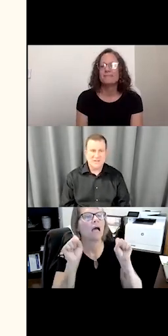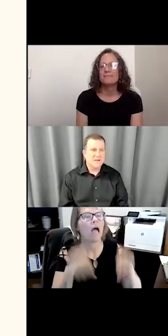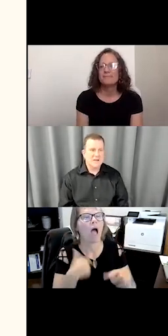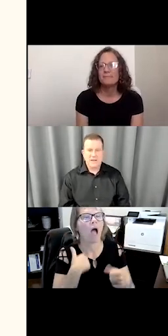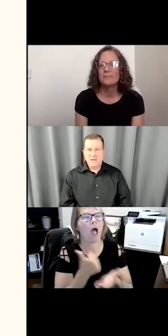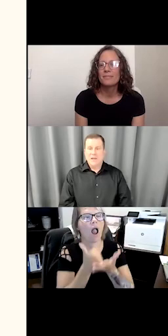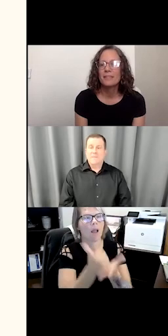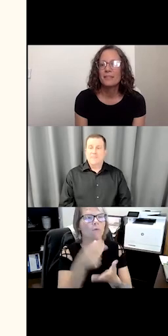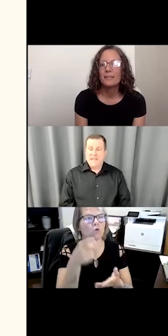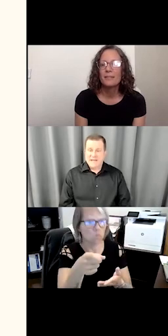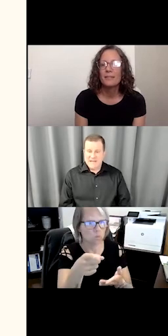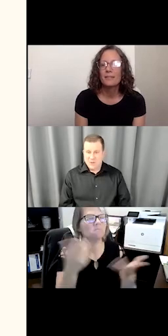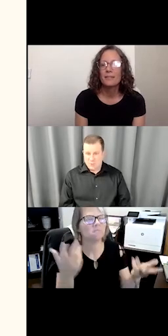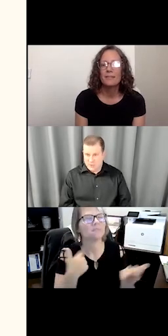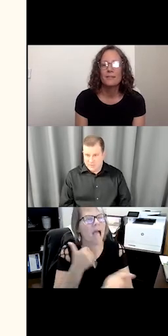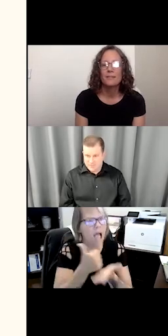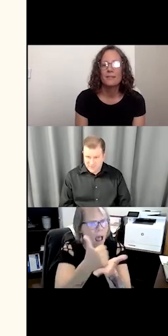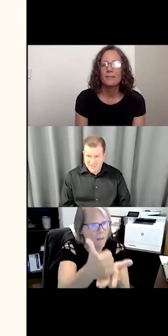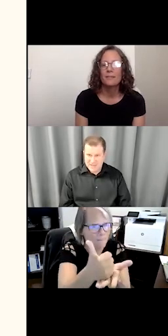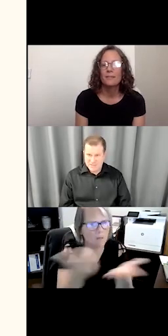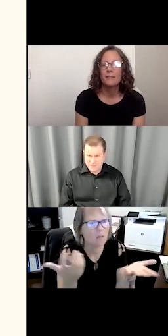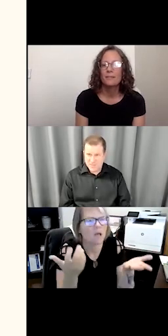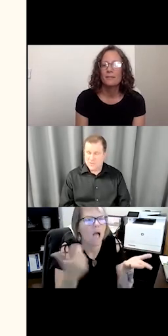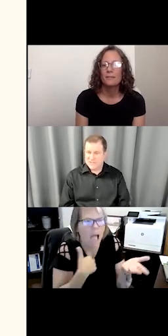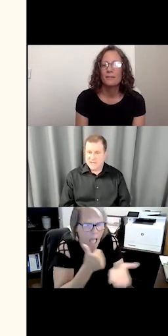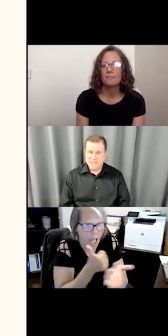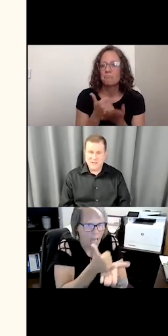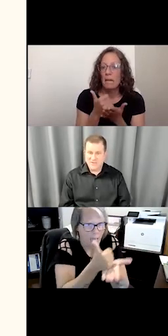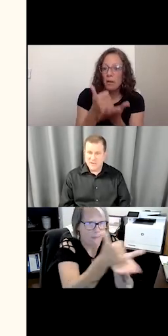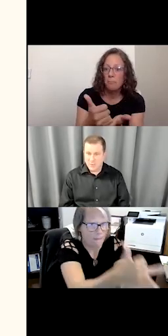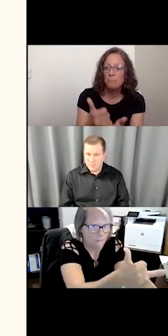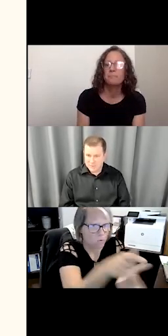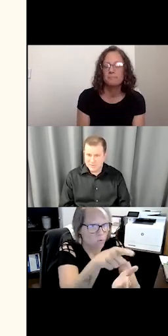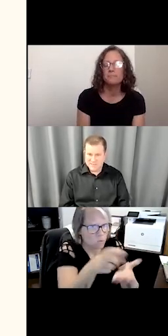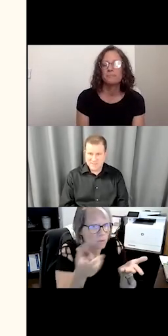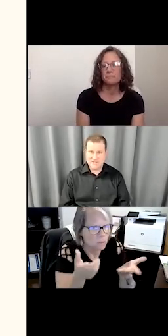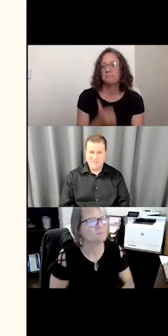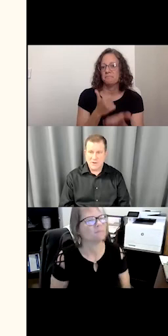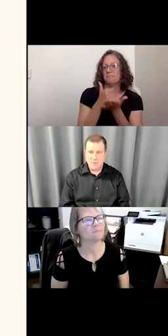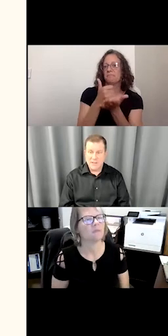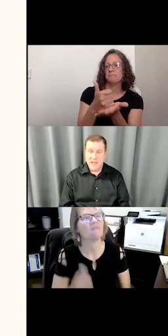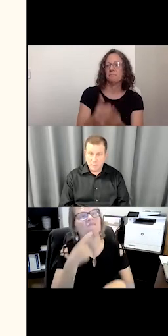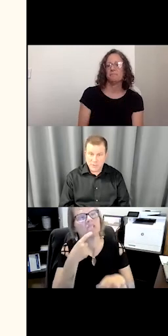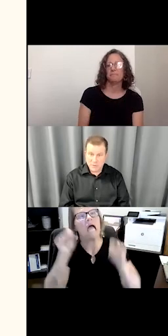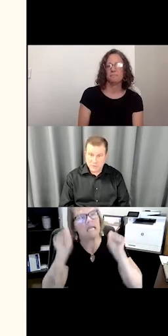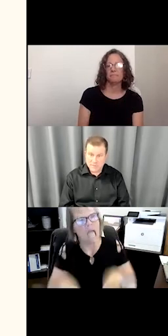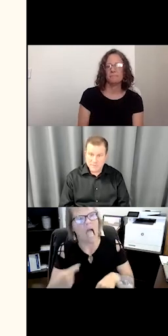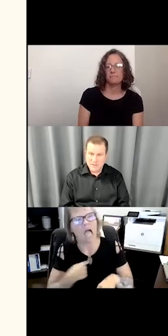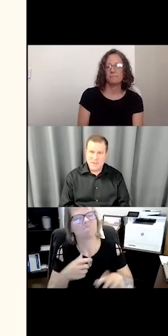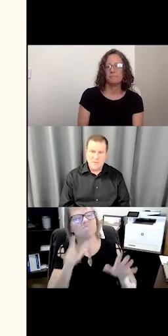too. Can I help you? Okay. You can sign the sign for help. This is the sign for help. Help